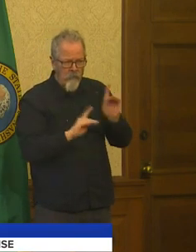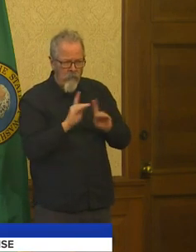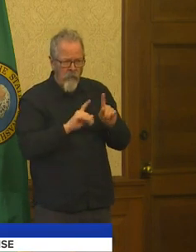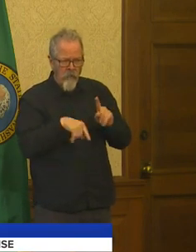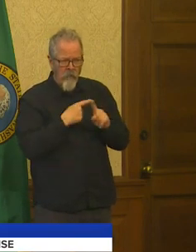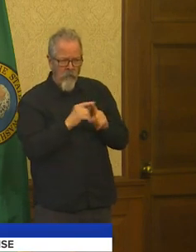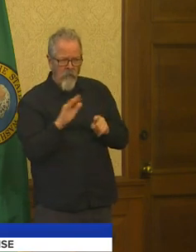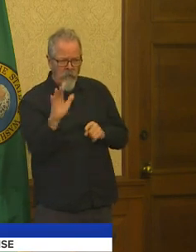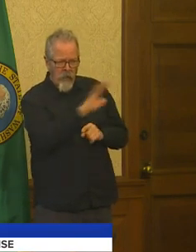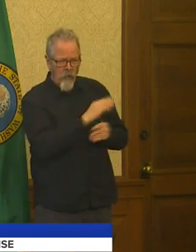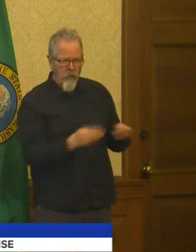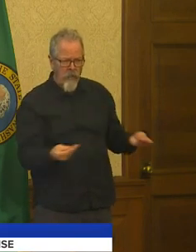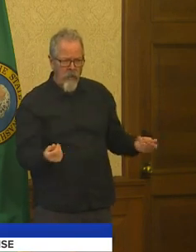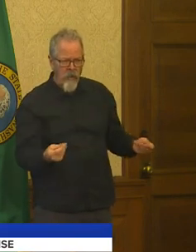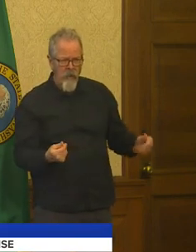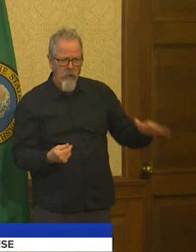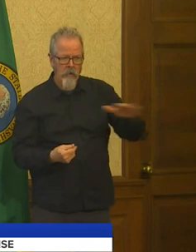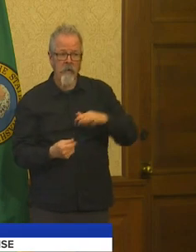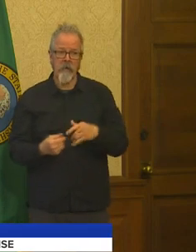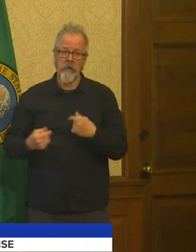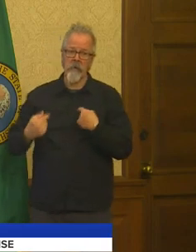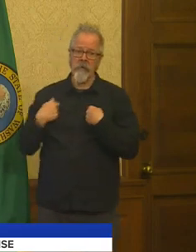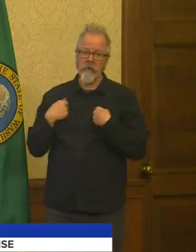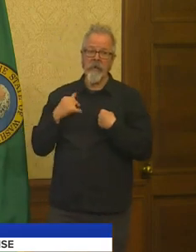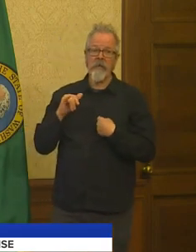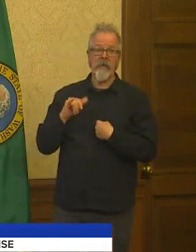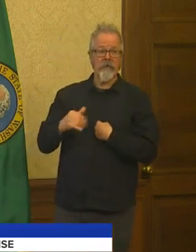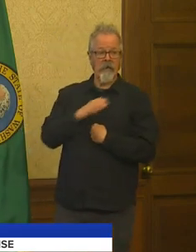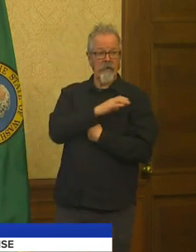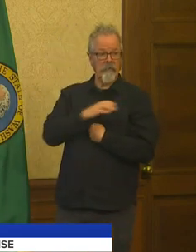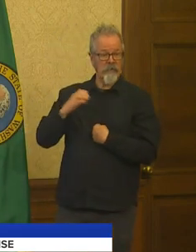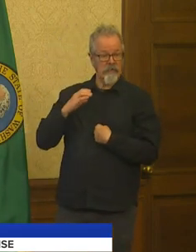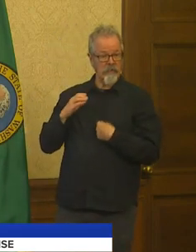Hillary, did you get muted?